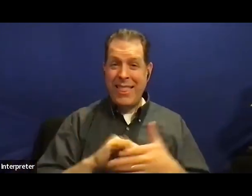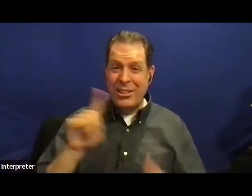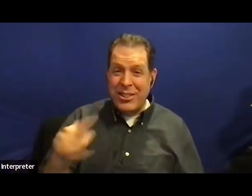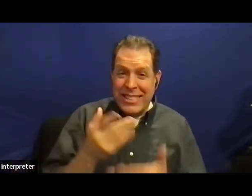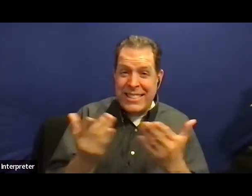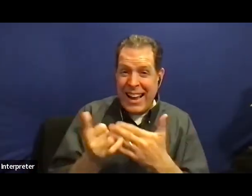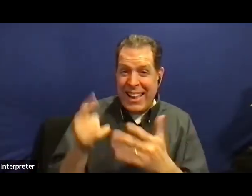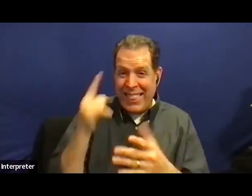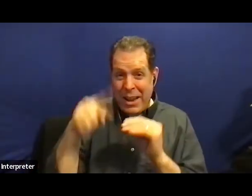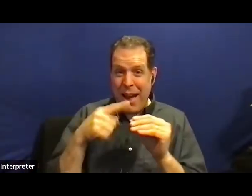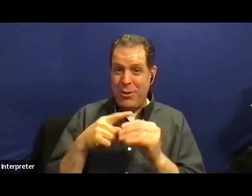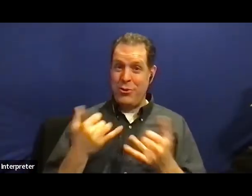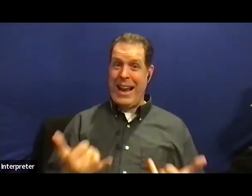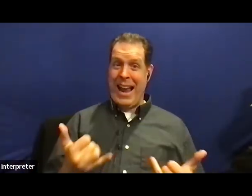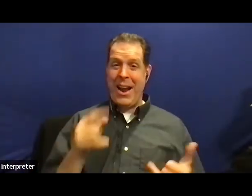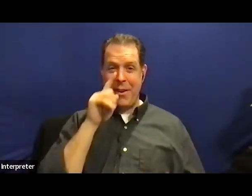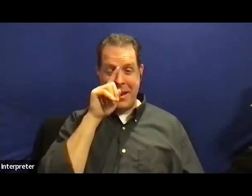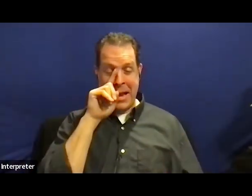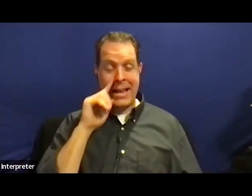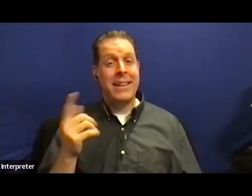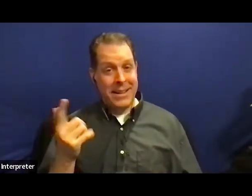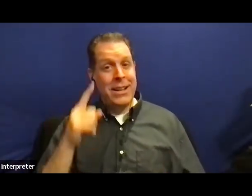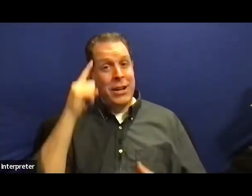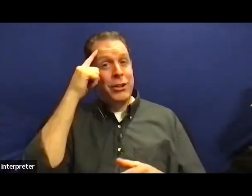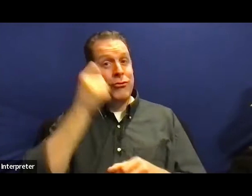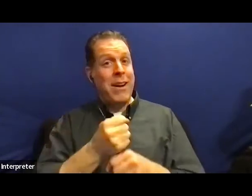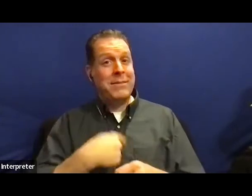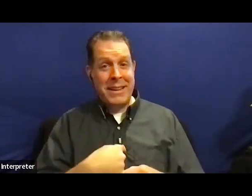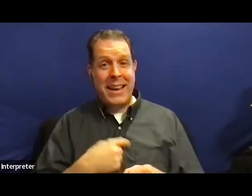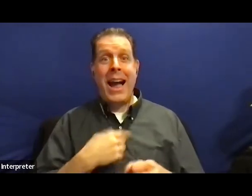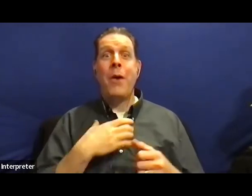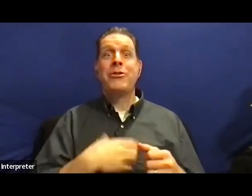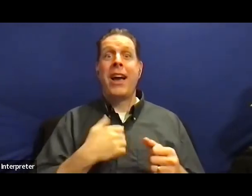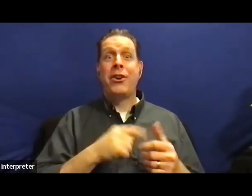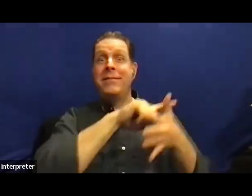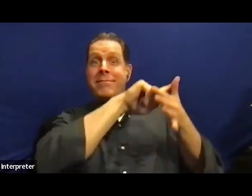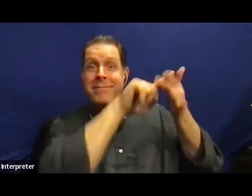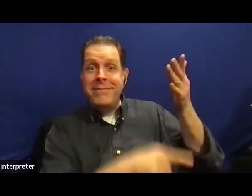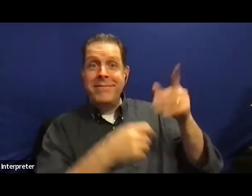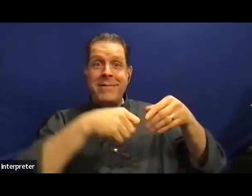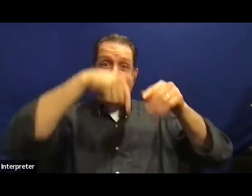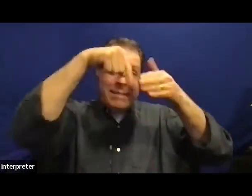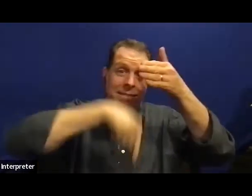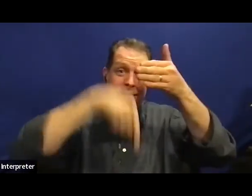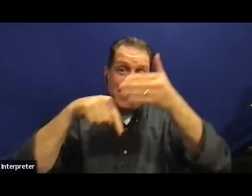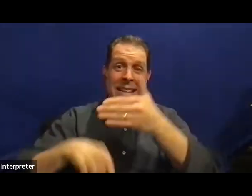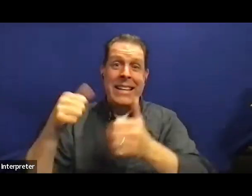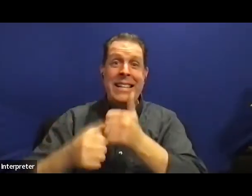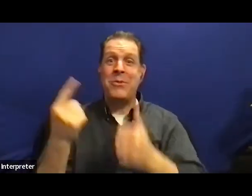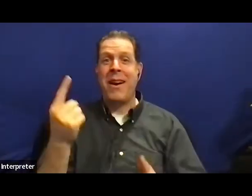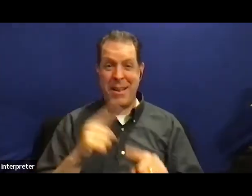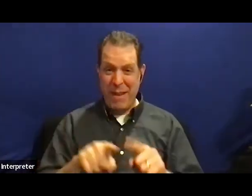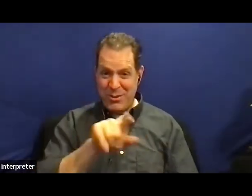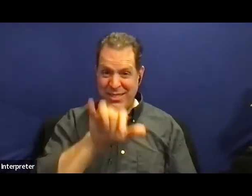think of in this very moment. And trust me, I would love to cover all of them tonight, but I didn't think you wanted to be here